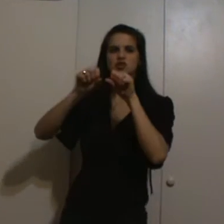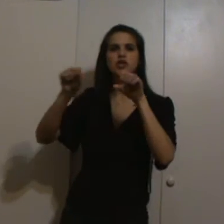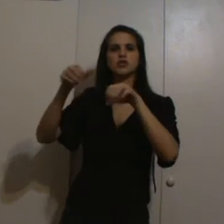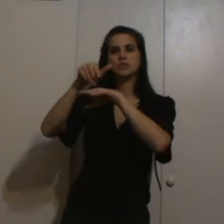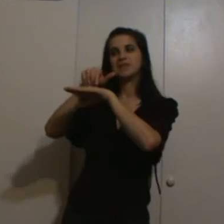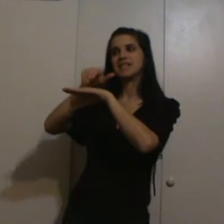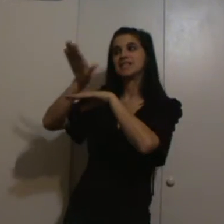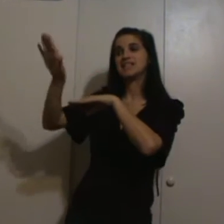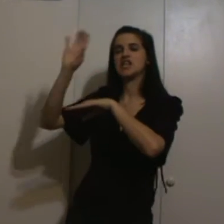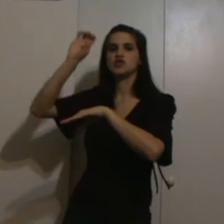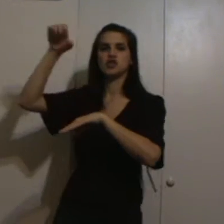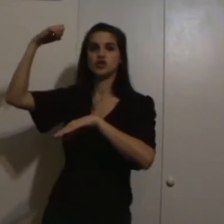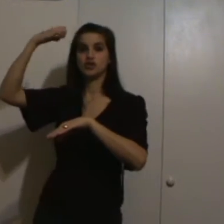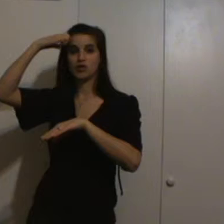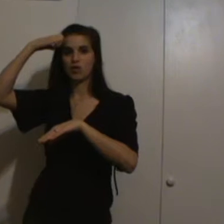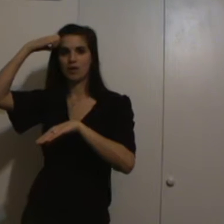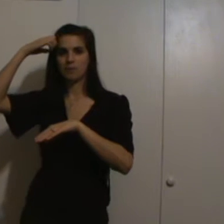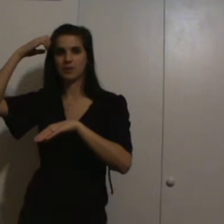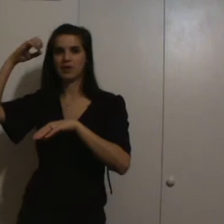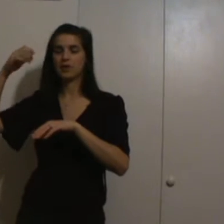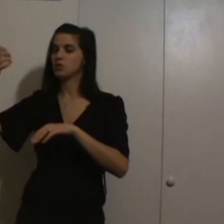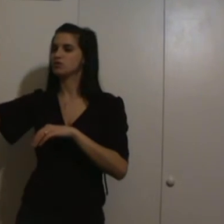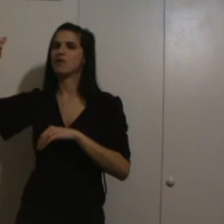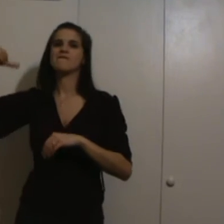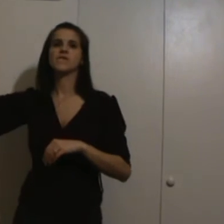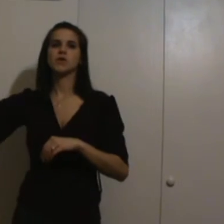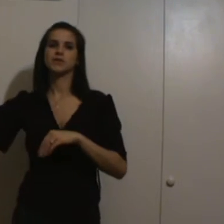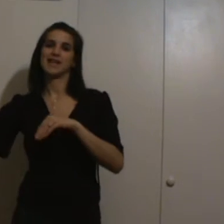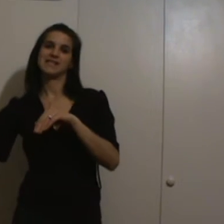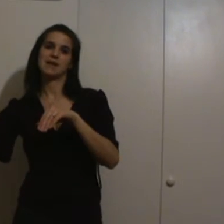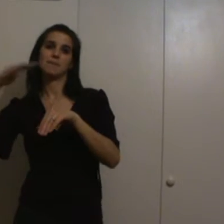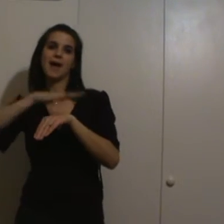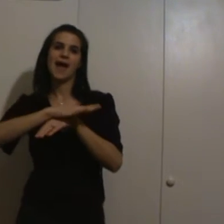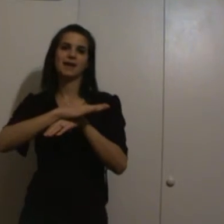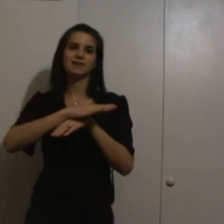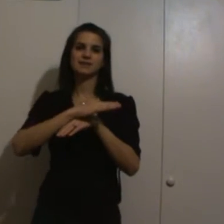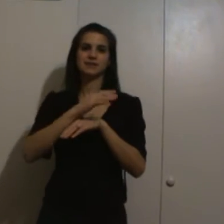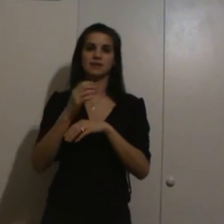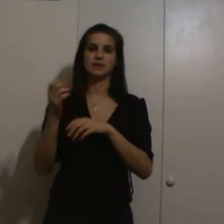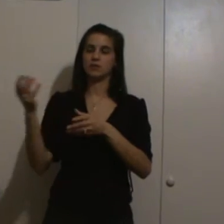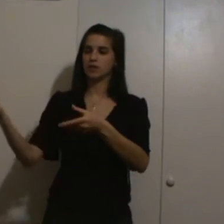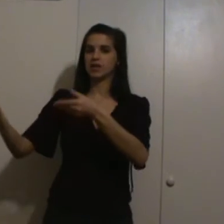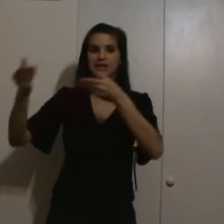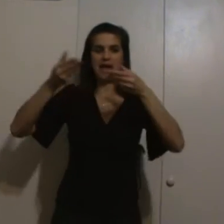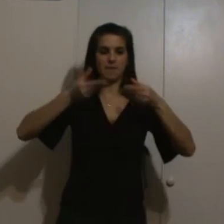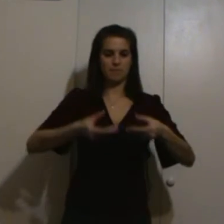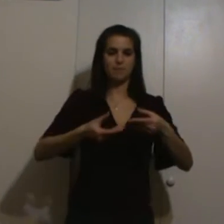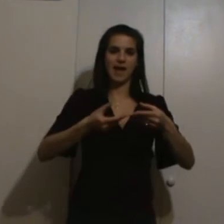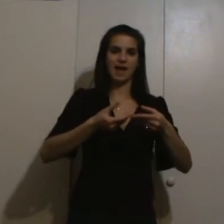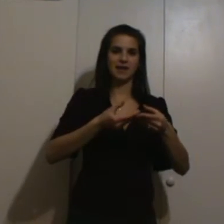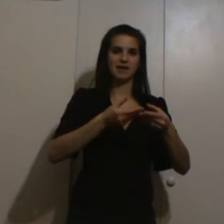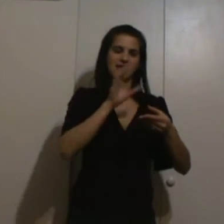was moldy and white. It would be dosed with borax and glycerin and dumped into the